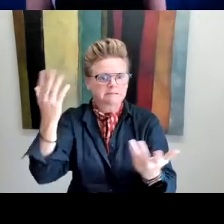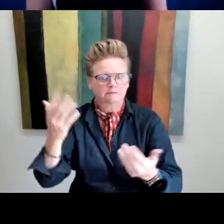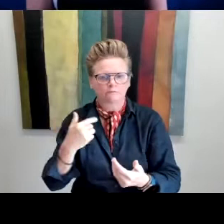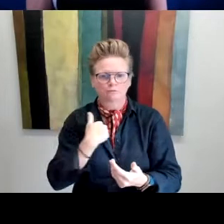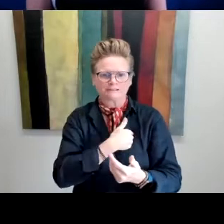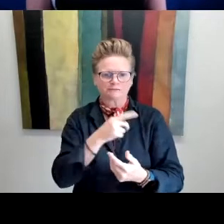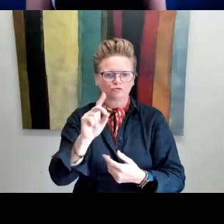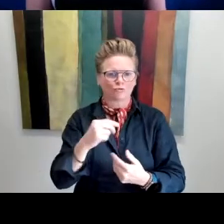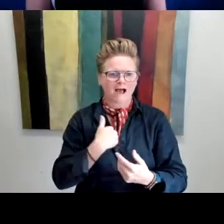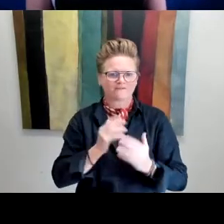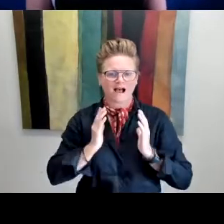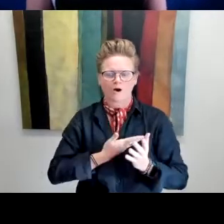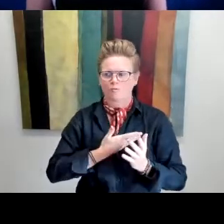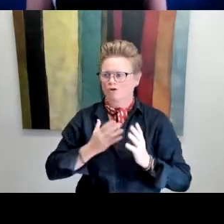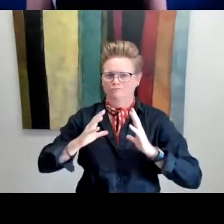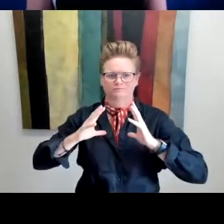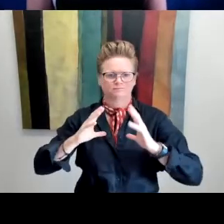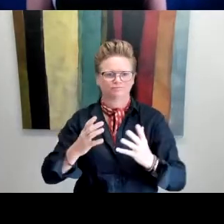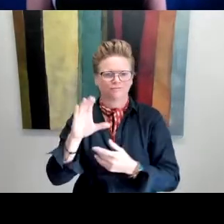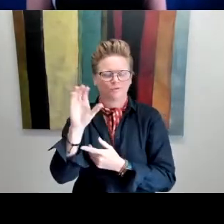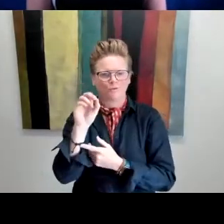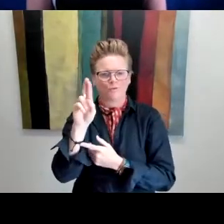input, any ideas,